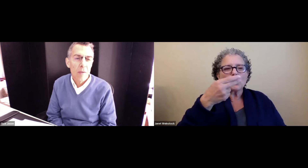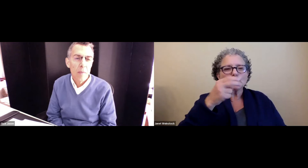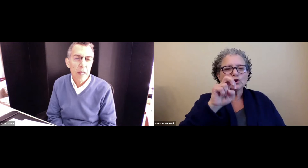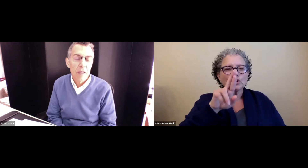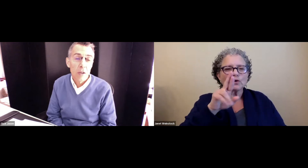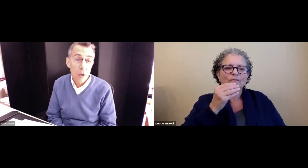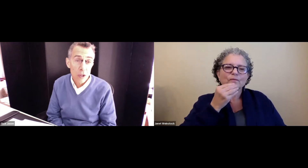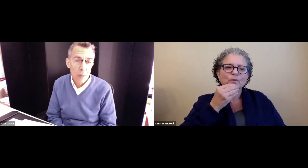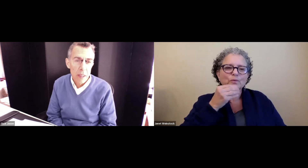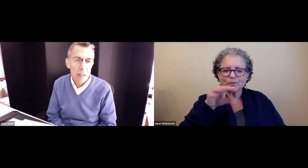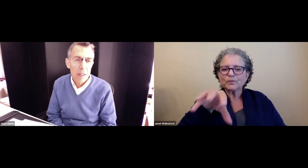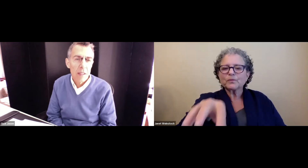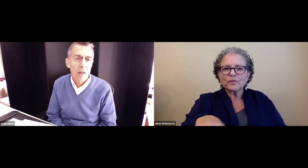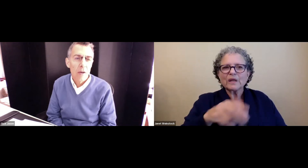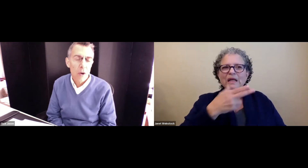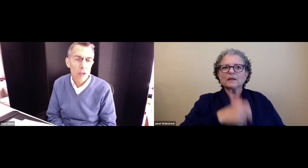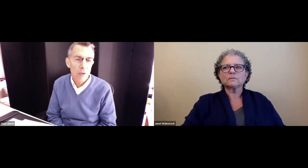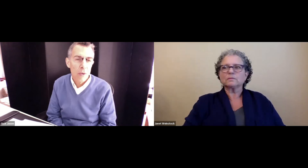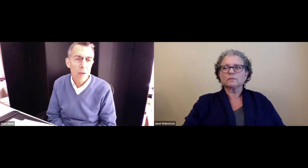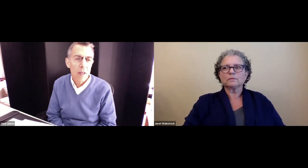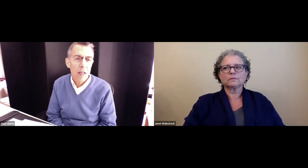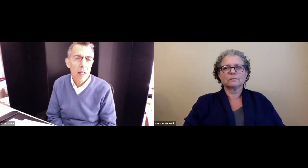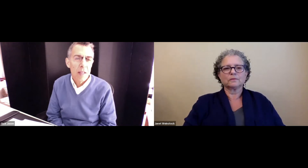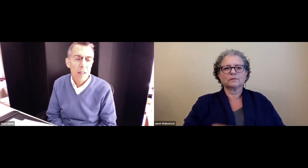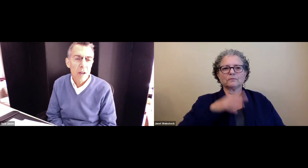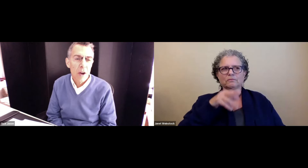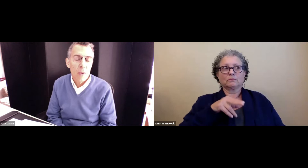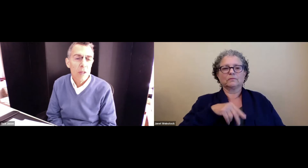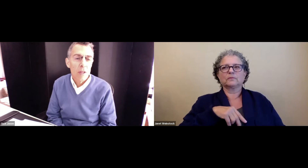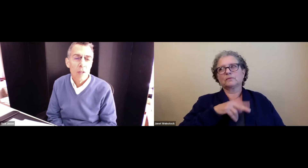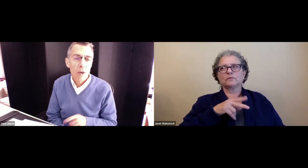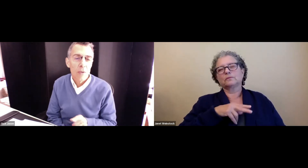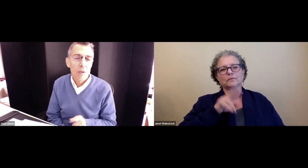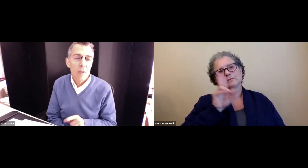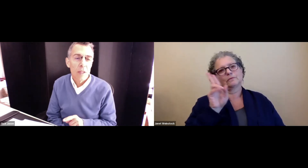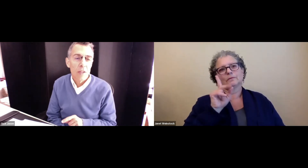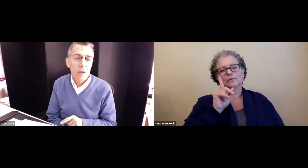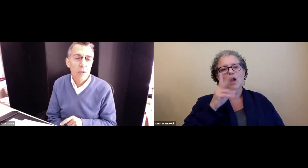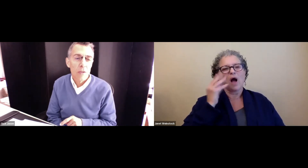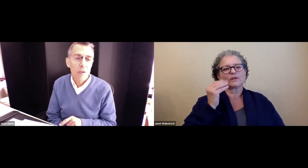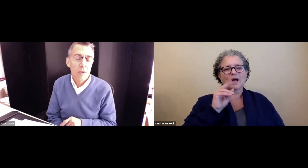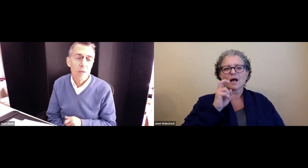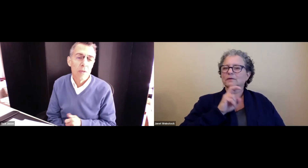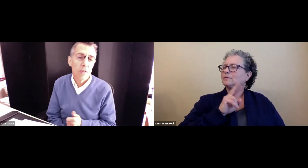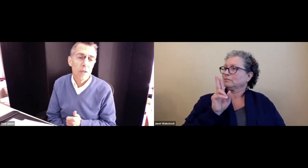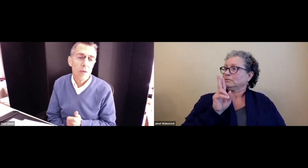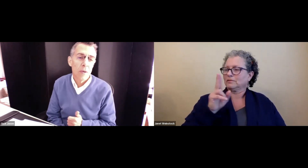meat, or kosher food, he said, no, no, no, don't touch the kosher food. Go